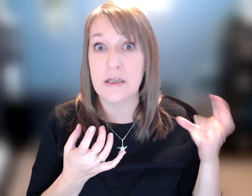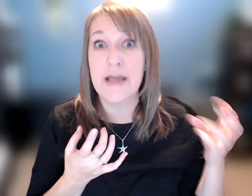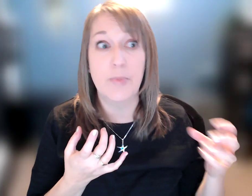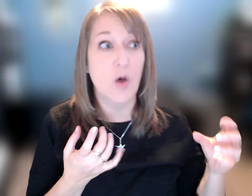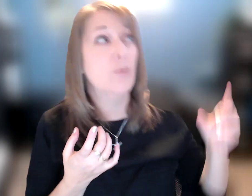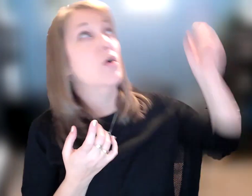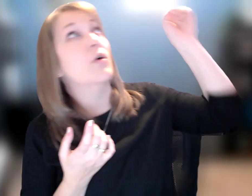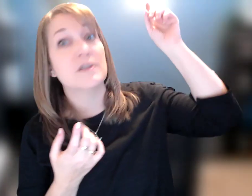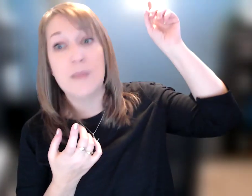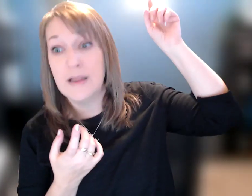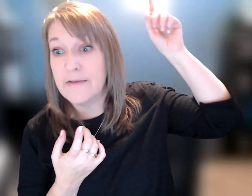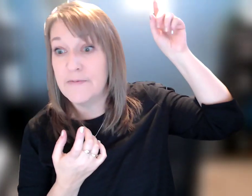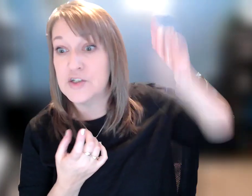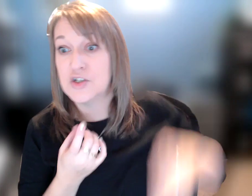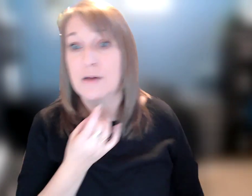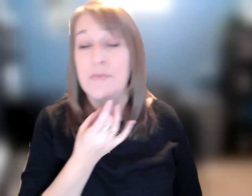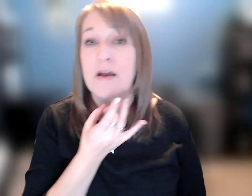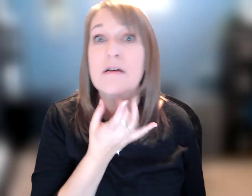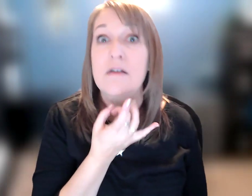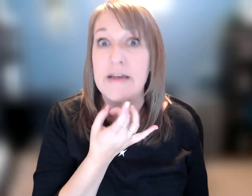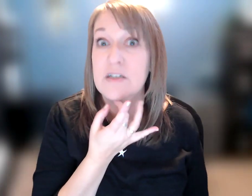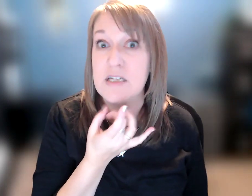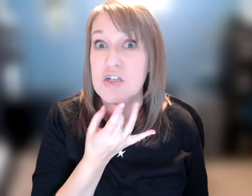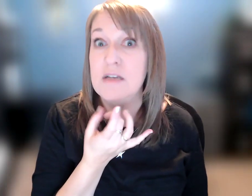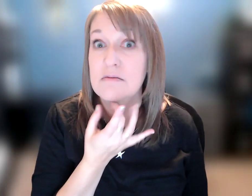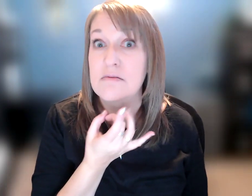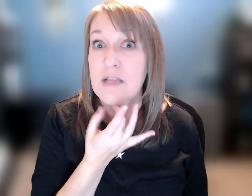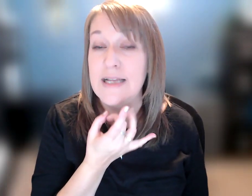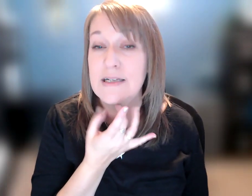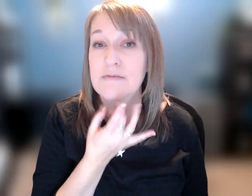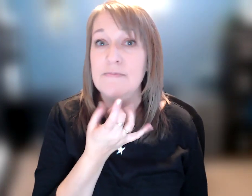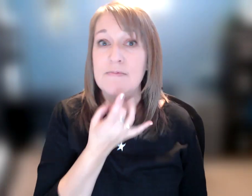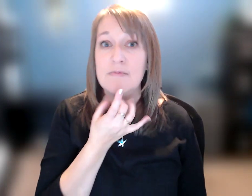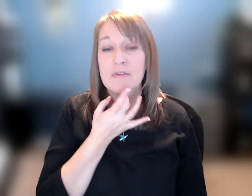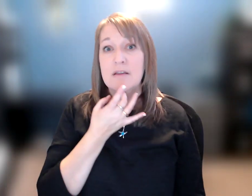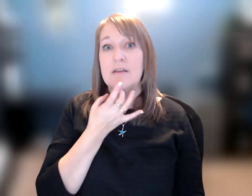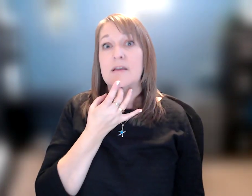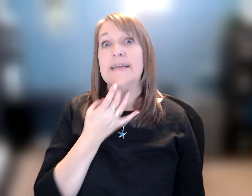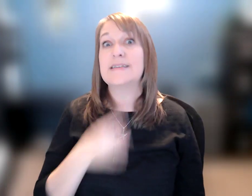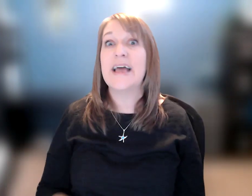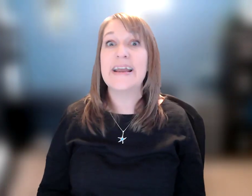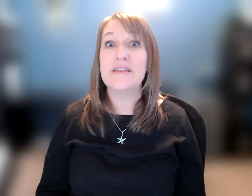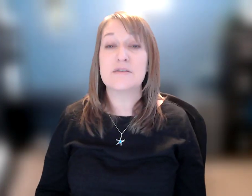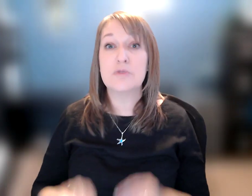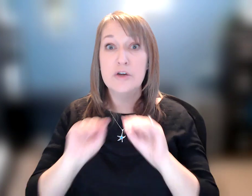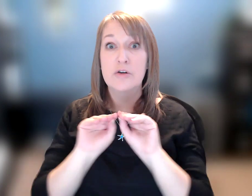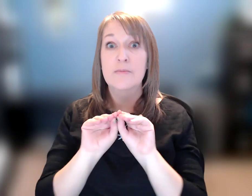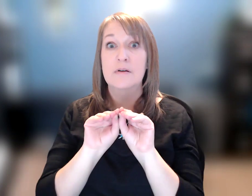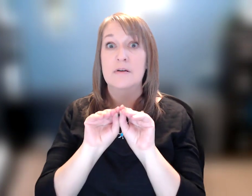light bulb, or there's my light fixture up there. I could touch it, light. It's light in this room